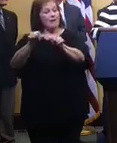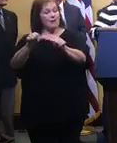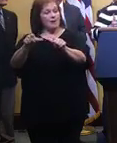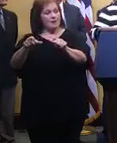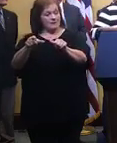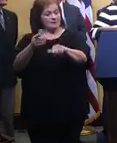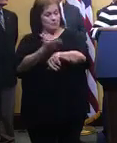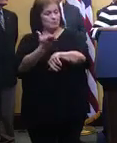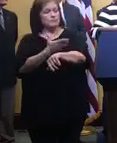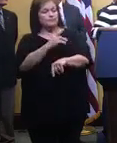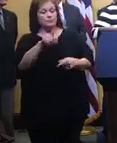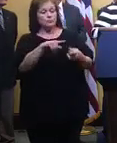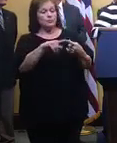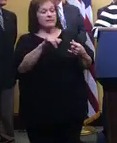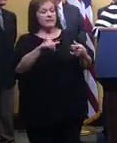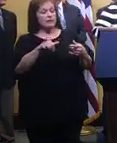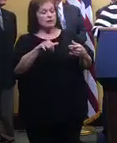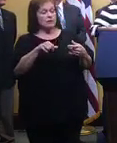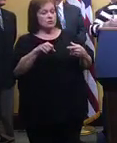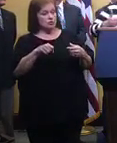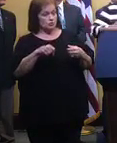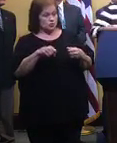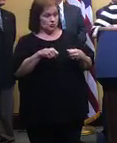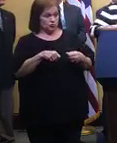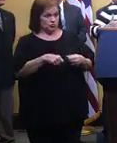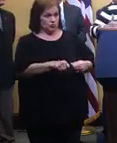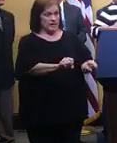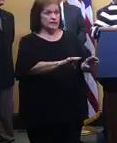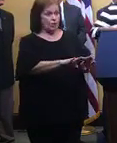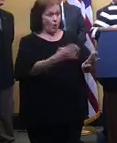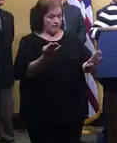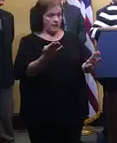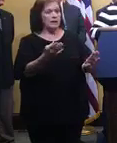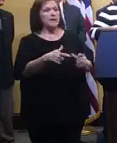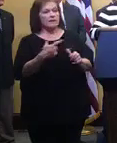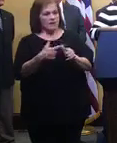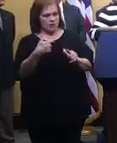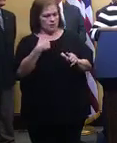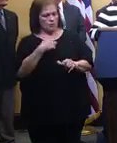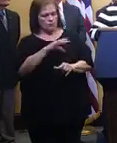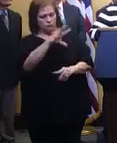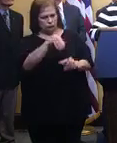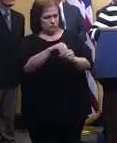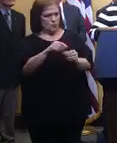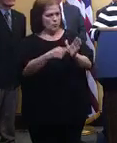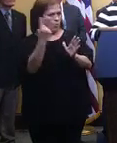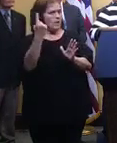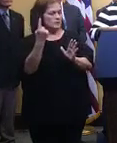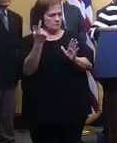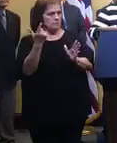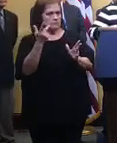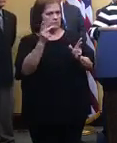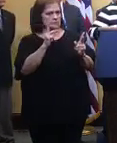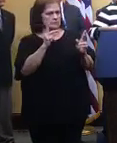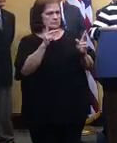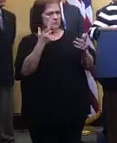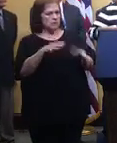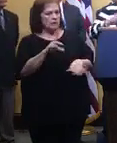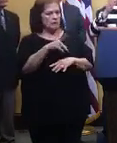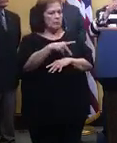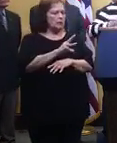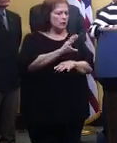the streets are open, that we're doing everything at one time in coordination, so that the people don't say, oh,